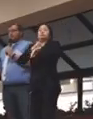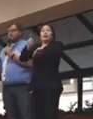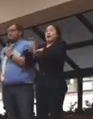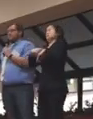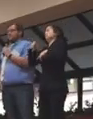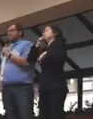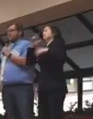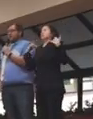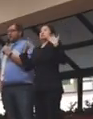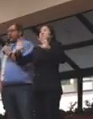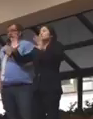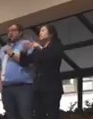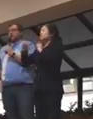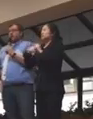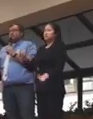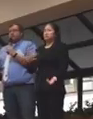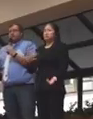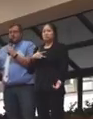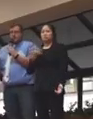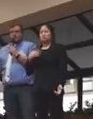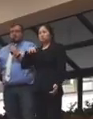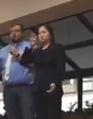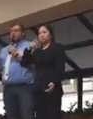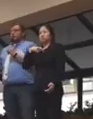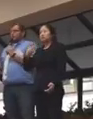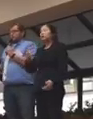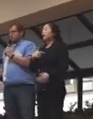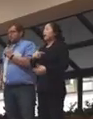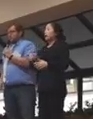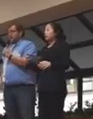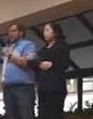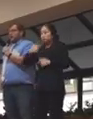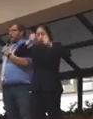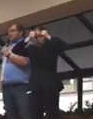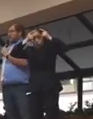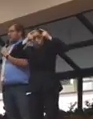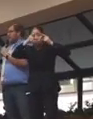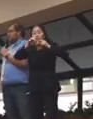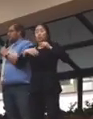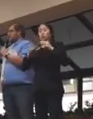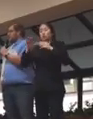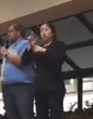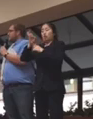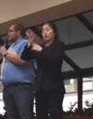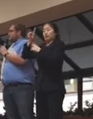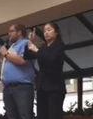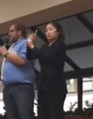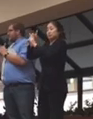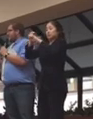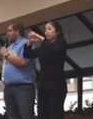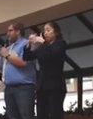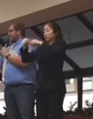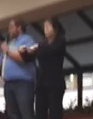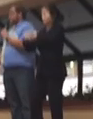but something's got to give. And I completely understand you're losing money off of